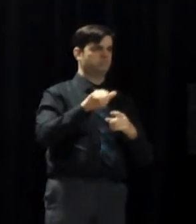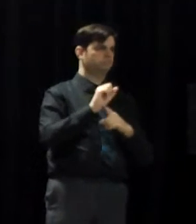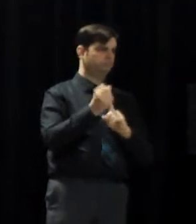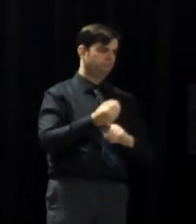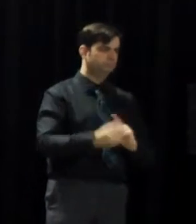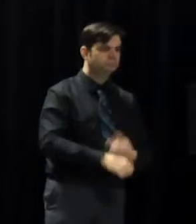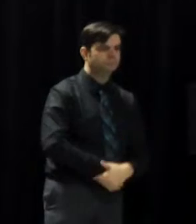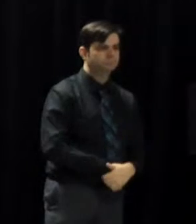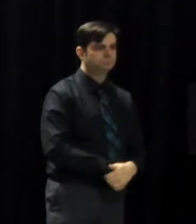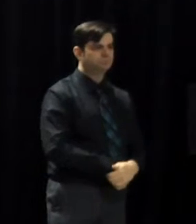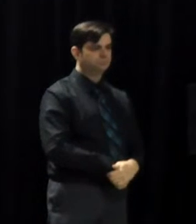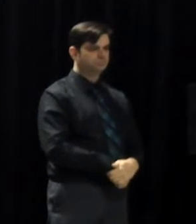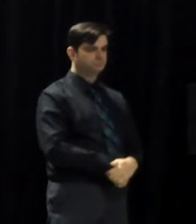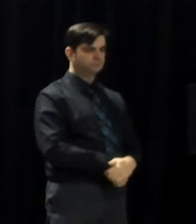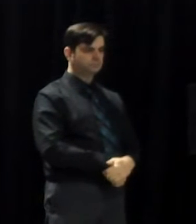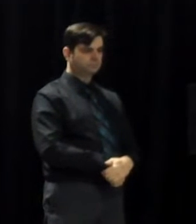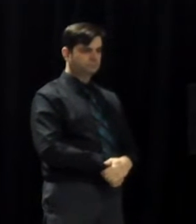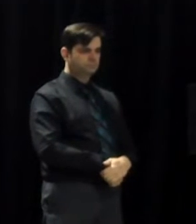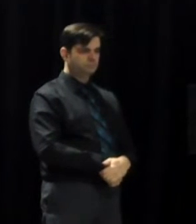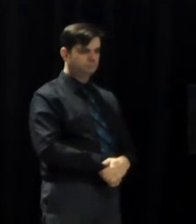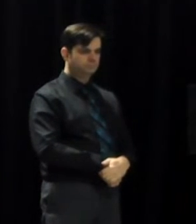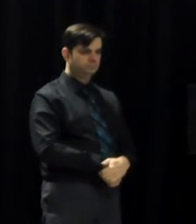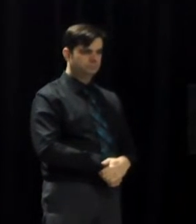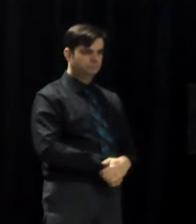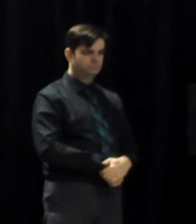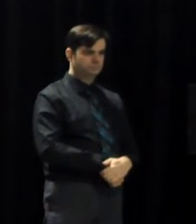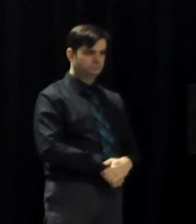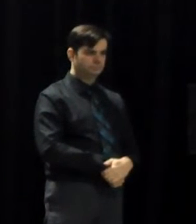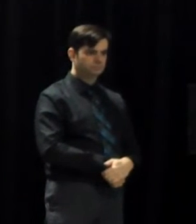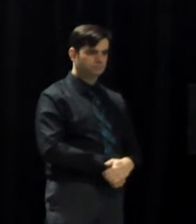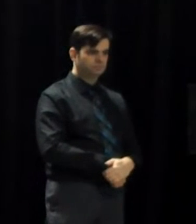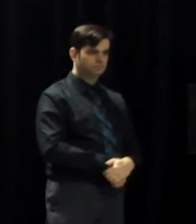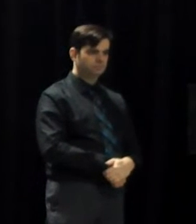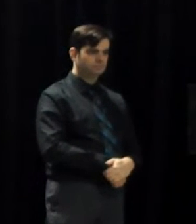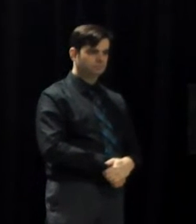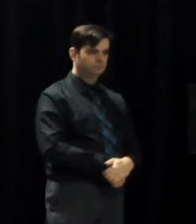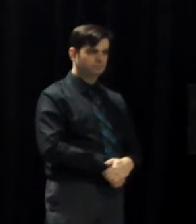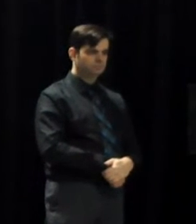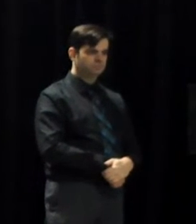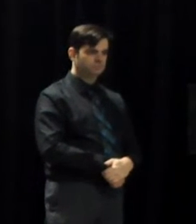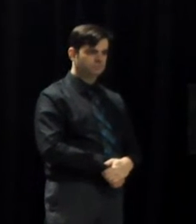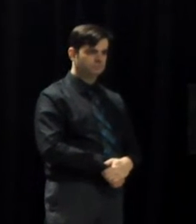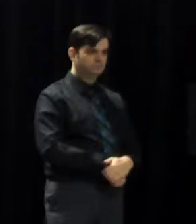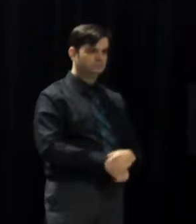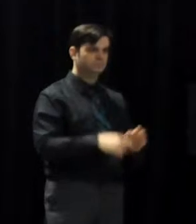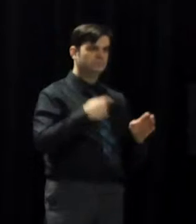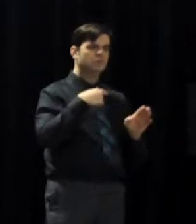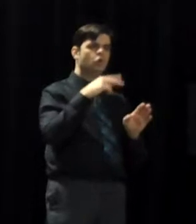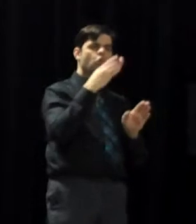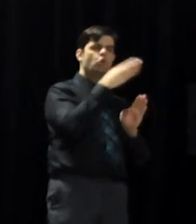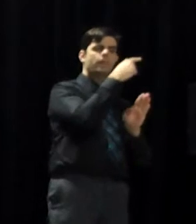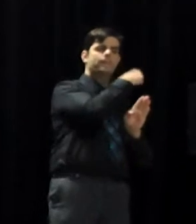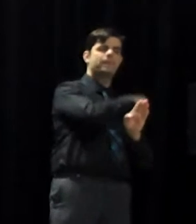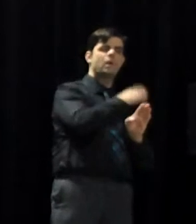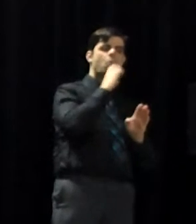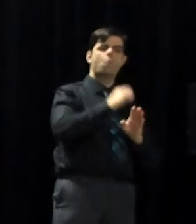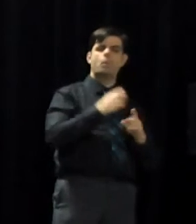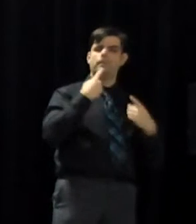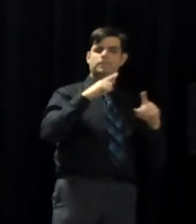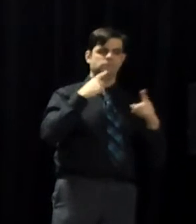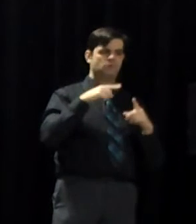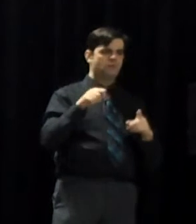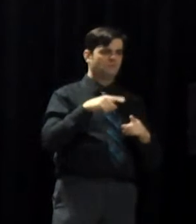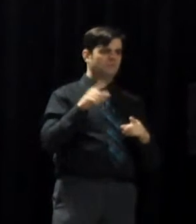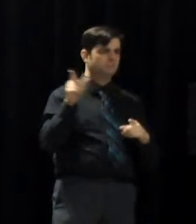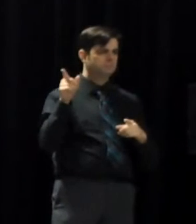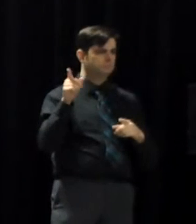conferences, and you mentioned submitting a plan for the same concept back in June and also in May. So that was like over 6 months ago. Yeah. So